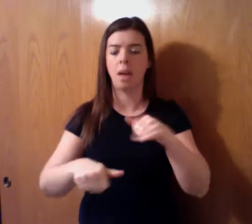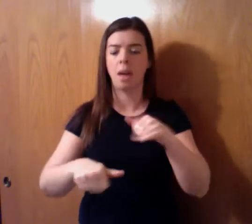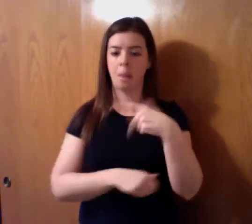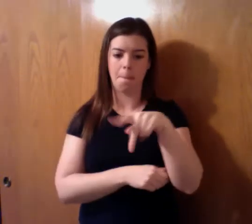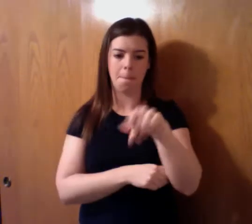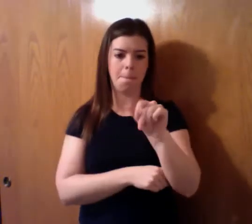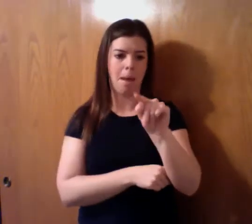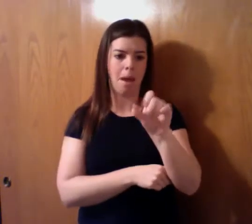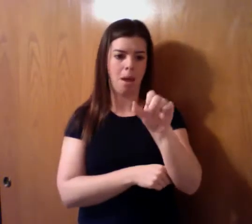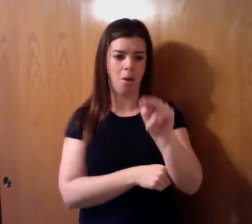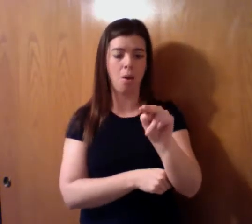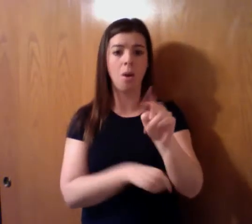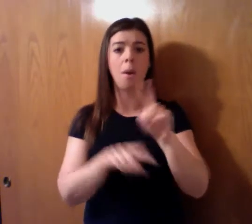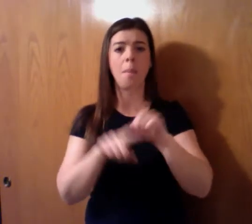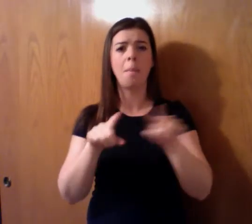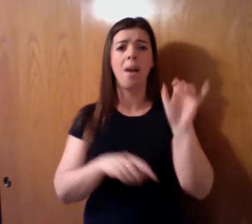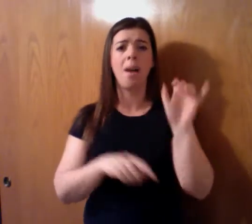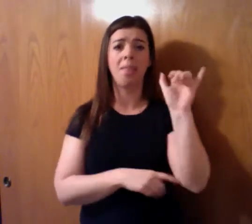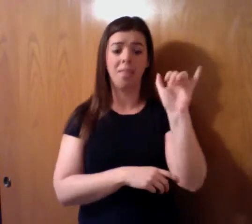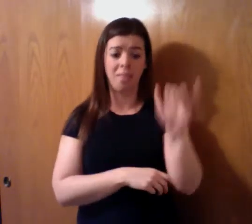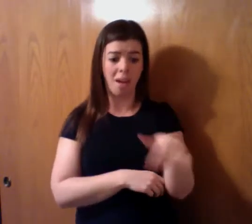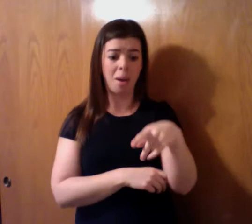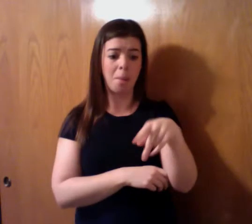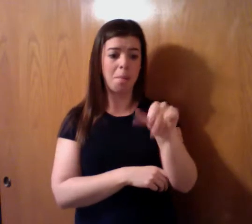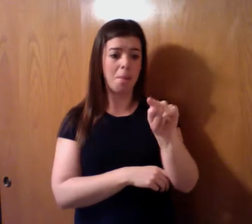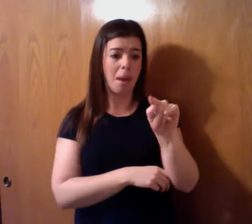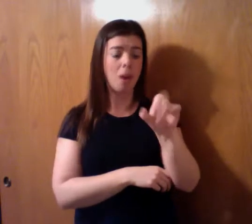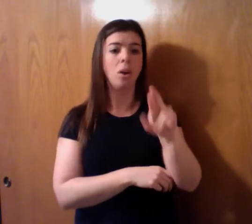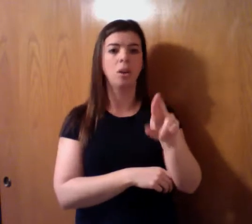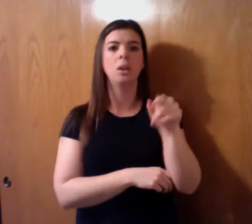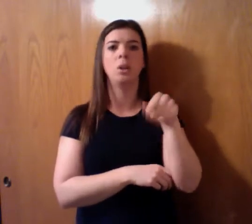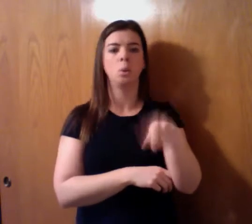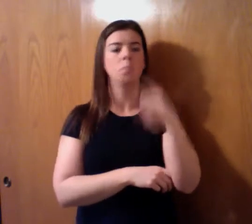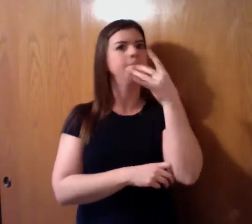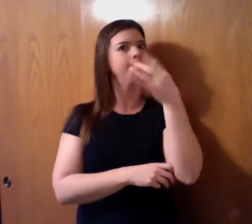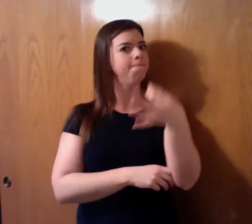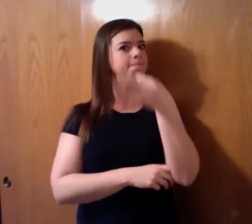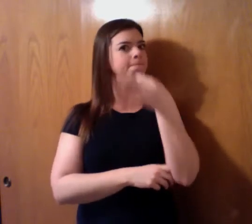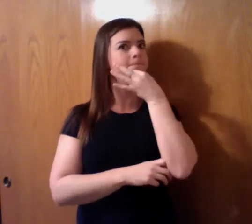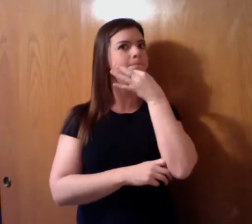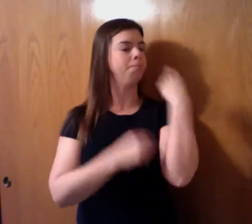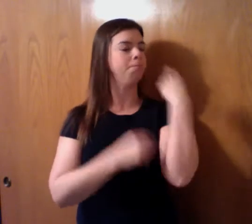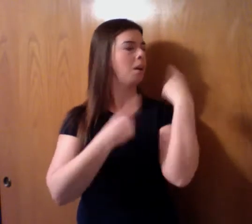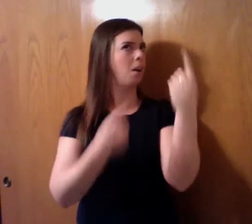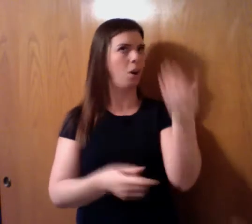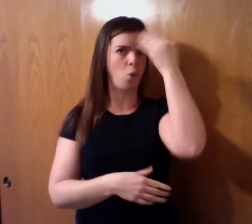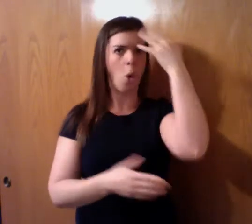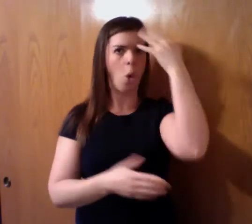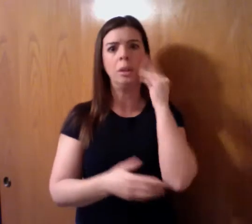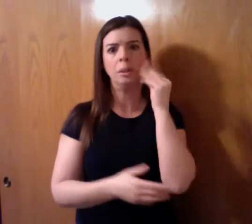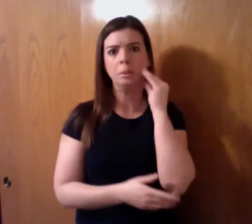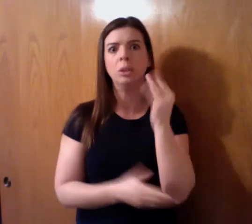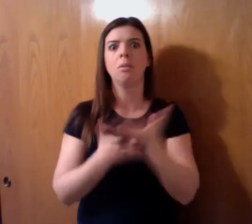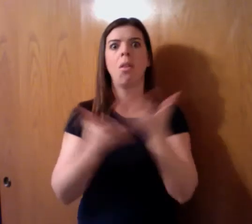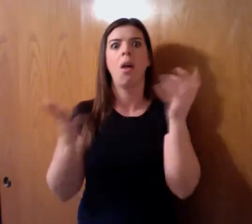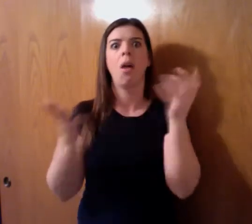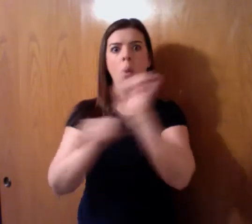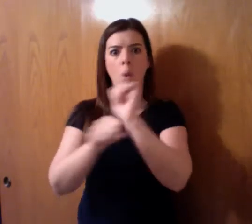But patterning is something that you people are experts with by now. And I know we like to make patterns, and you like